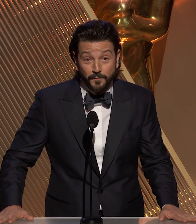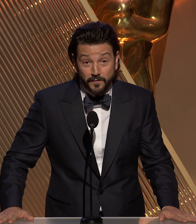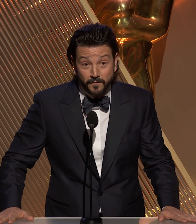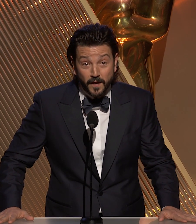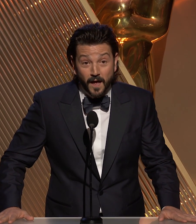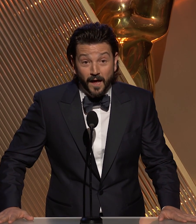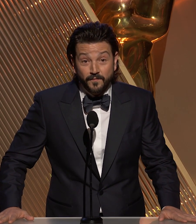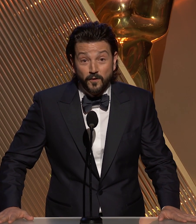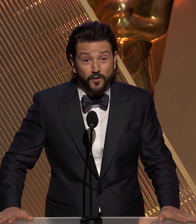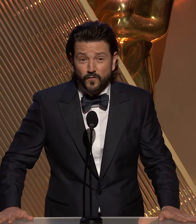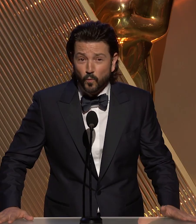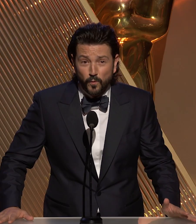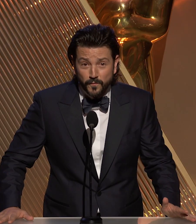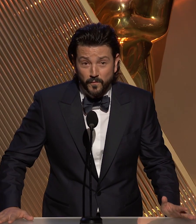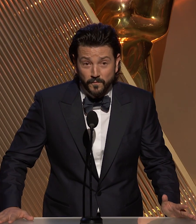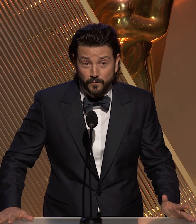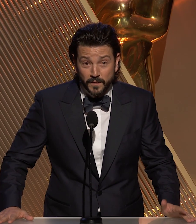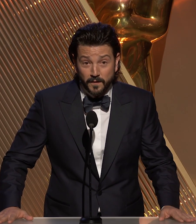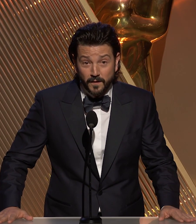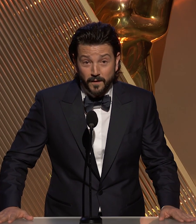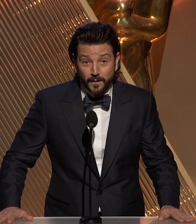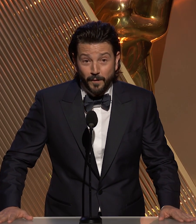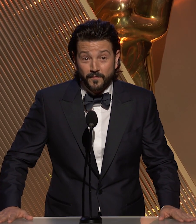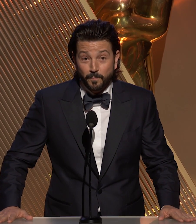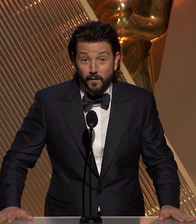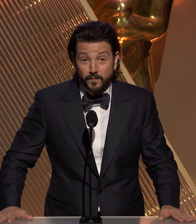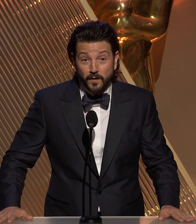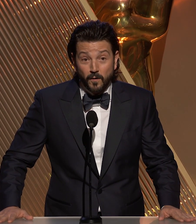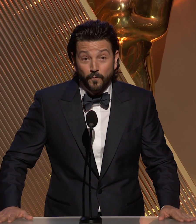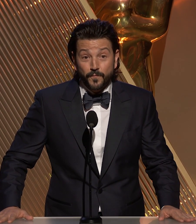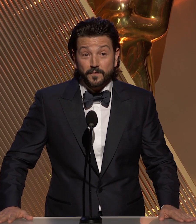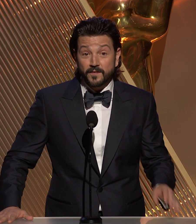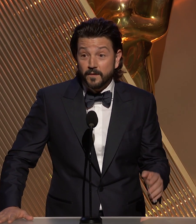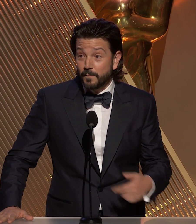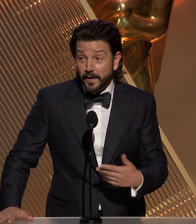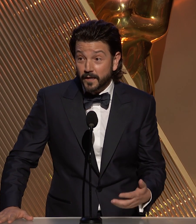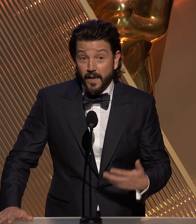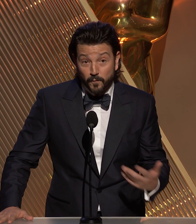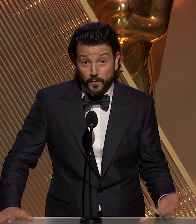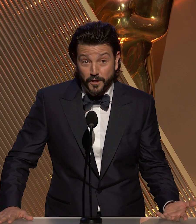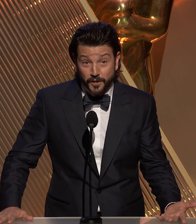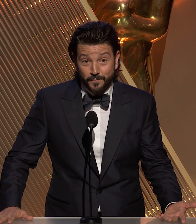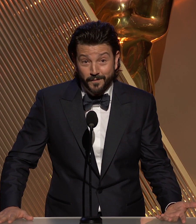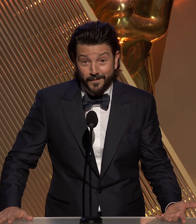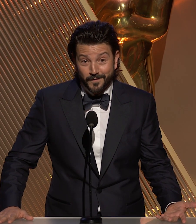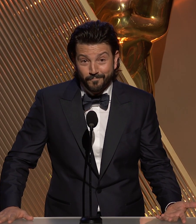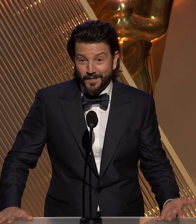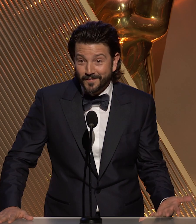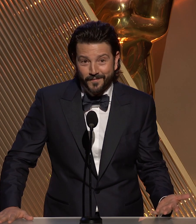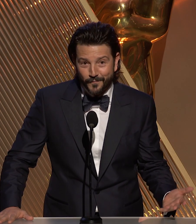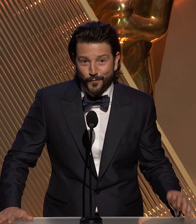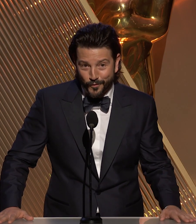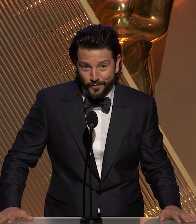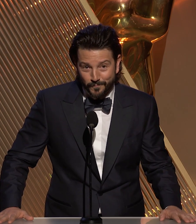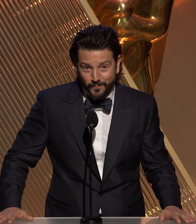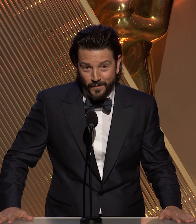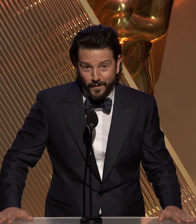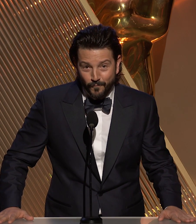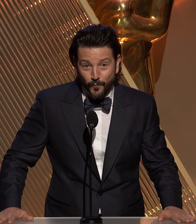captions as not just words on screen, but as part of the cinematic language. This is the future. For the